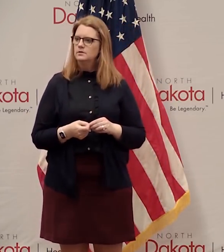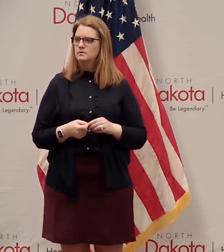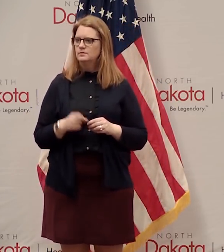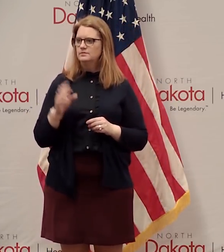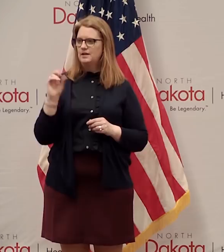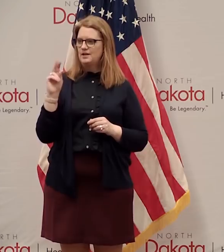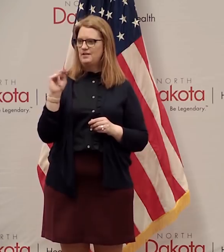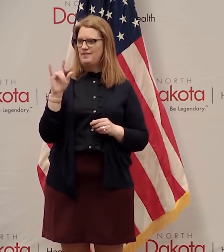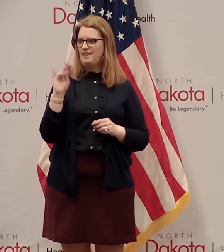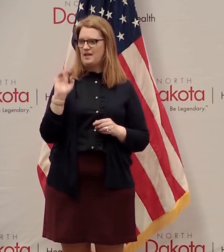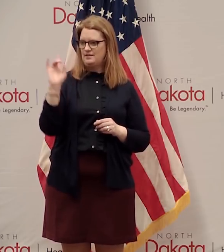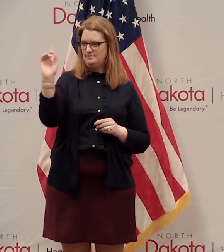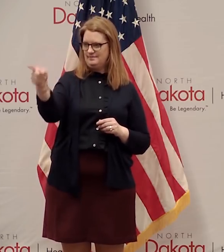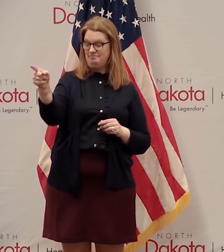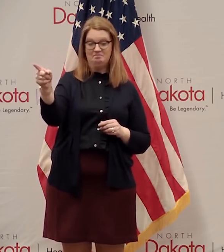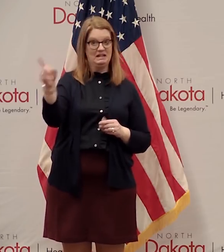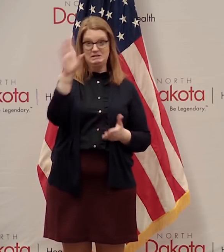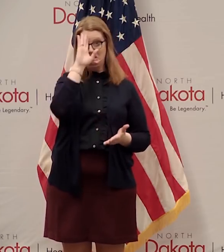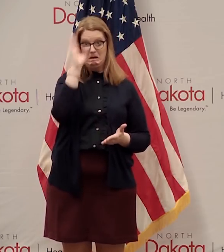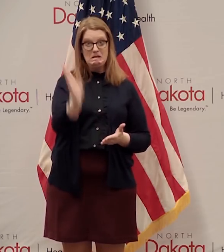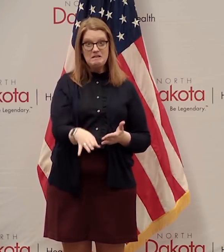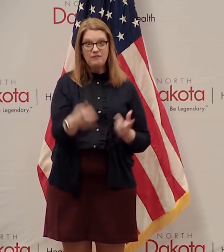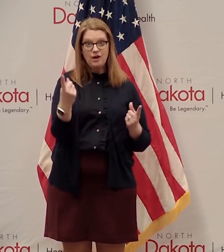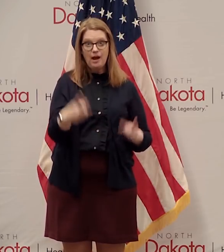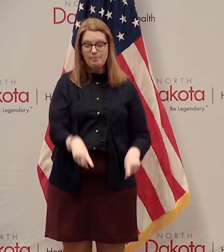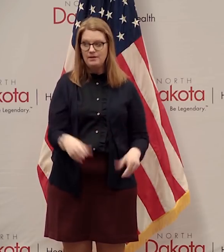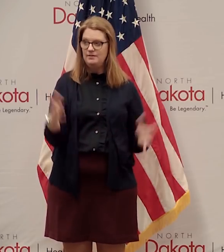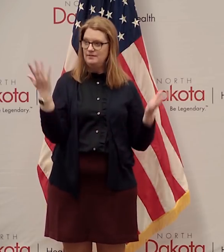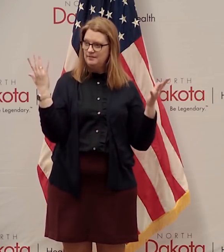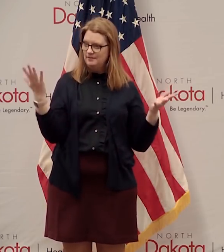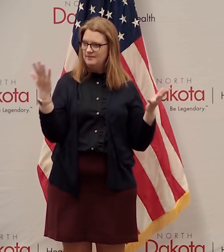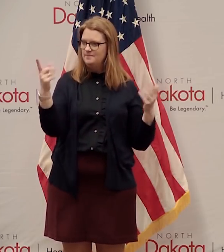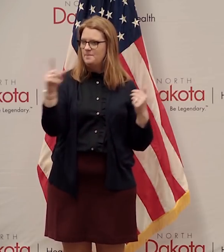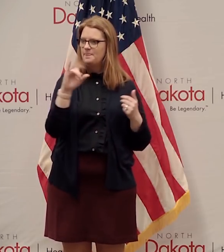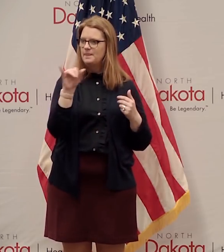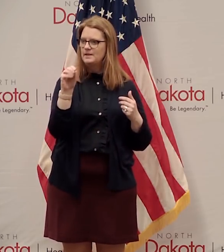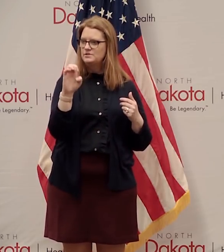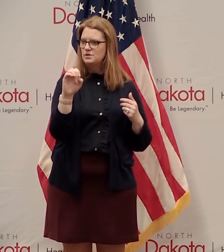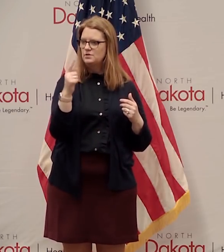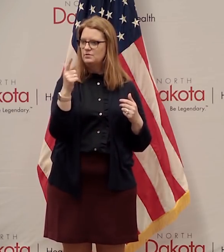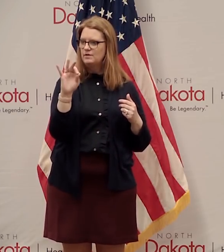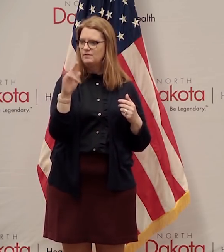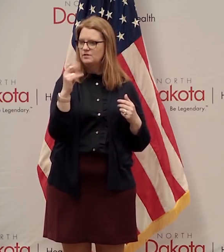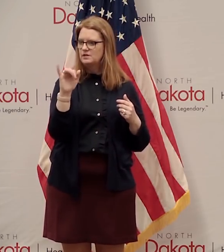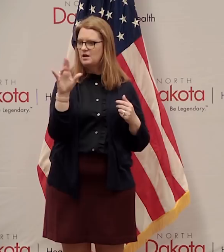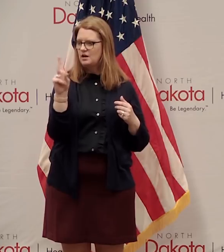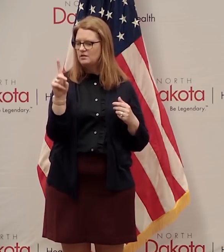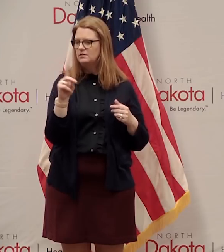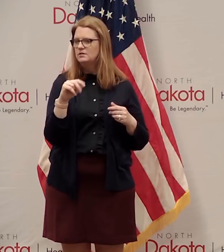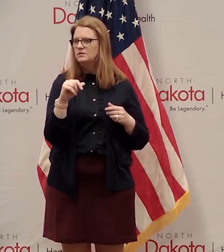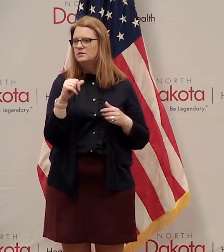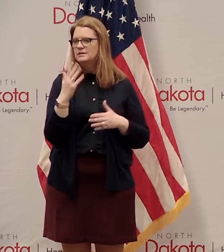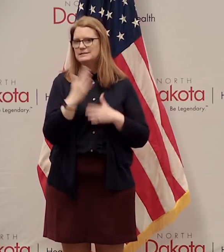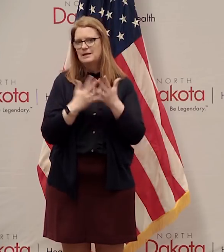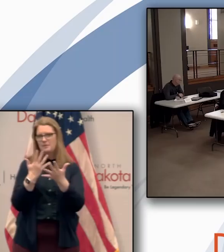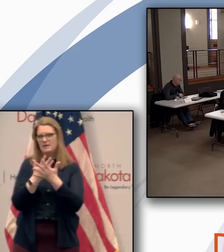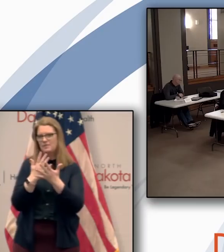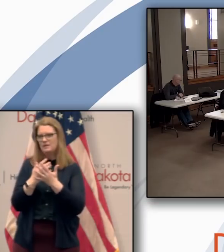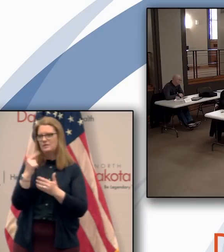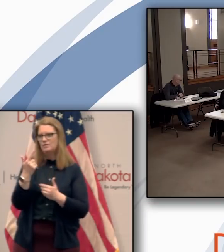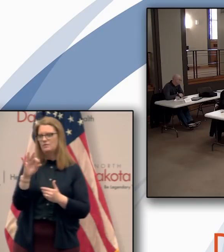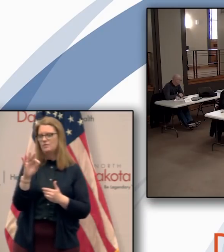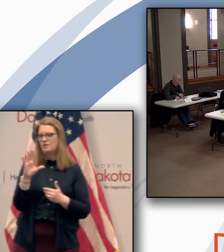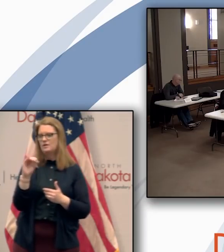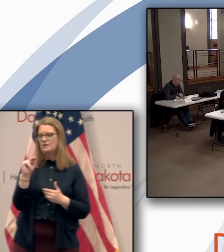We're going online first. We've never done that before, but here we go. Joe Bowen with the Grand Forks Herald. Some inmates at the Grand Forks